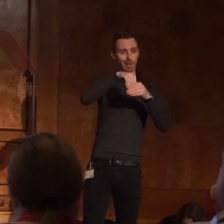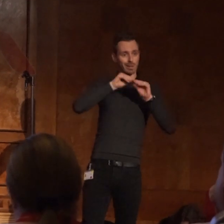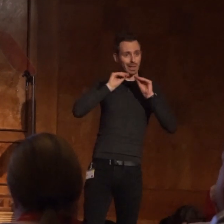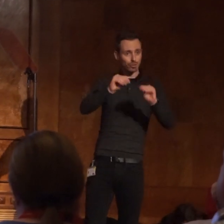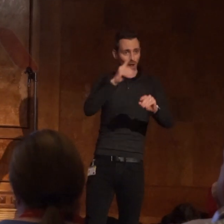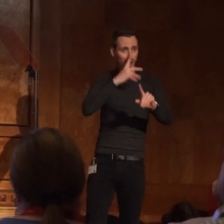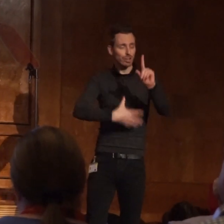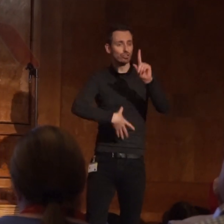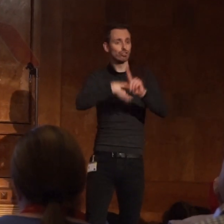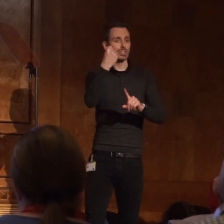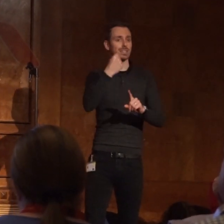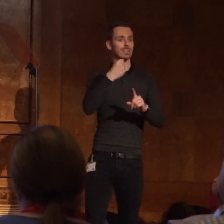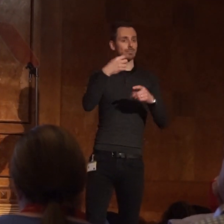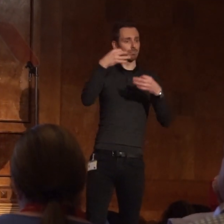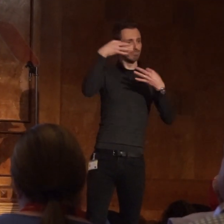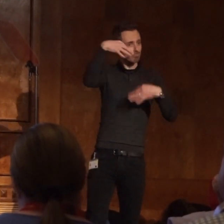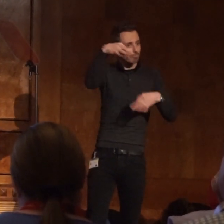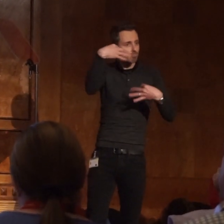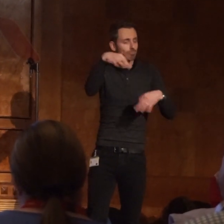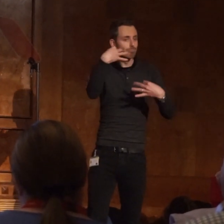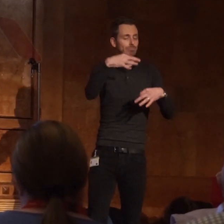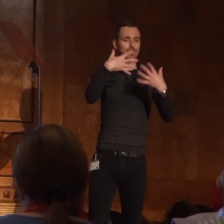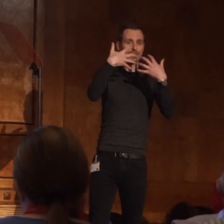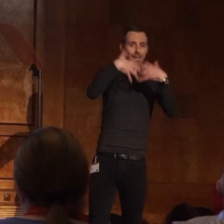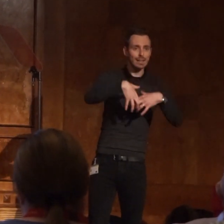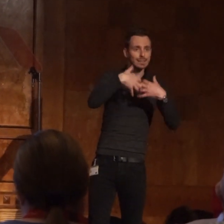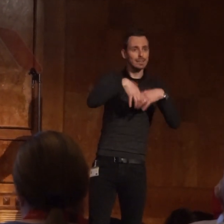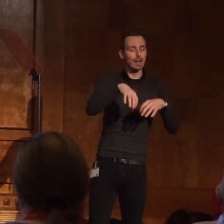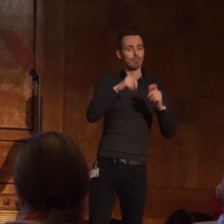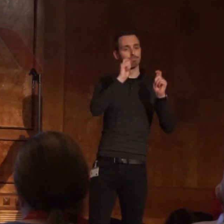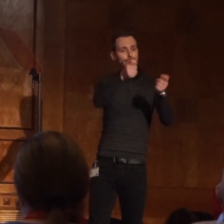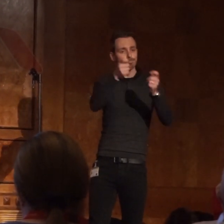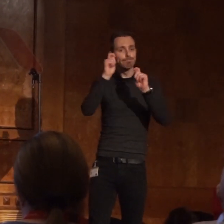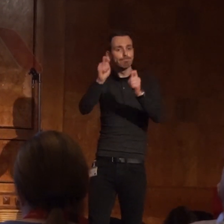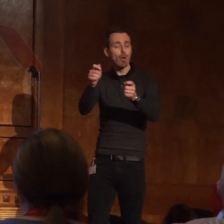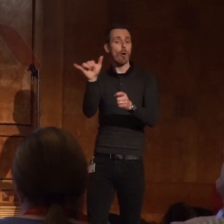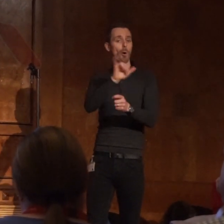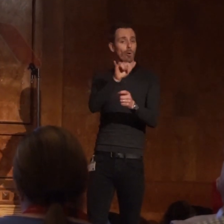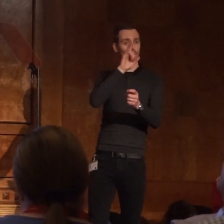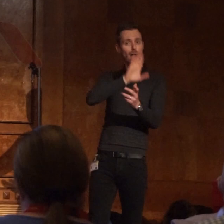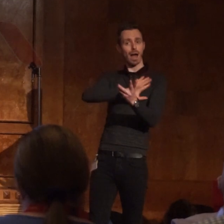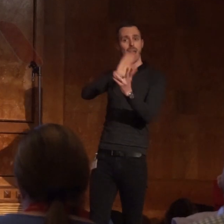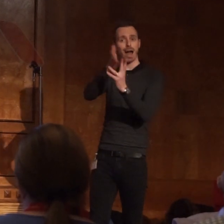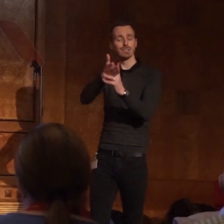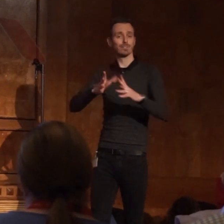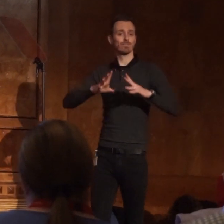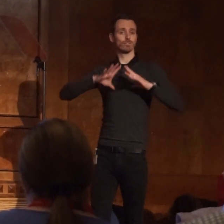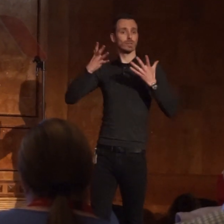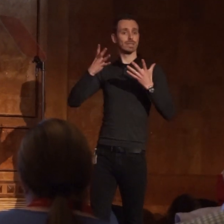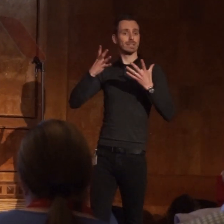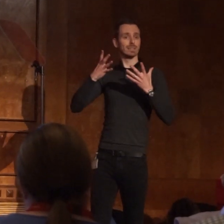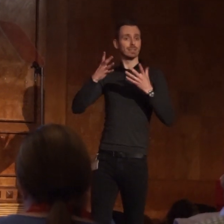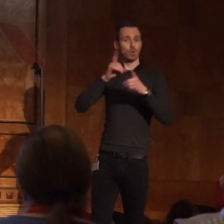free at the point of use, including university courses at degree level.